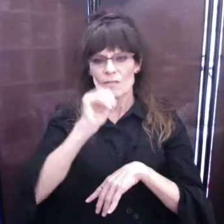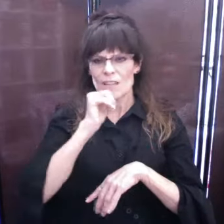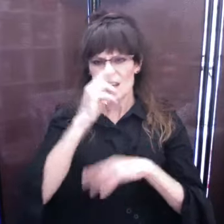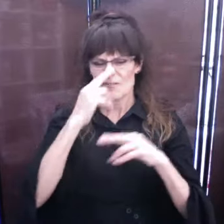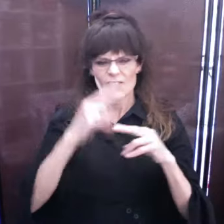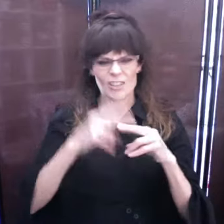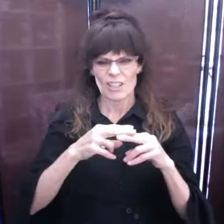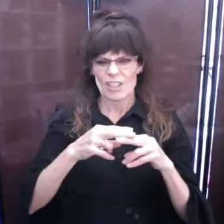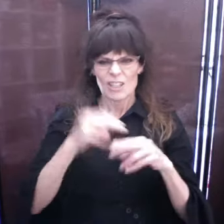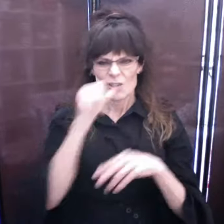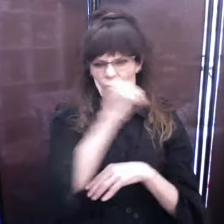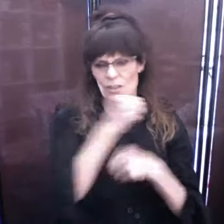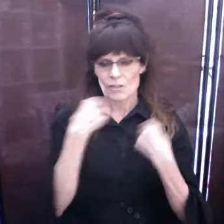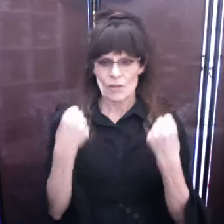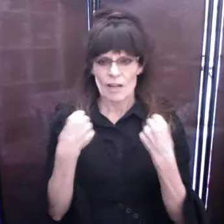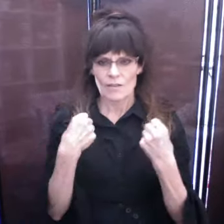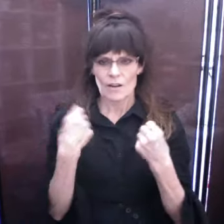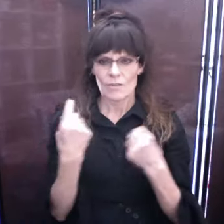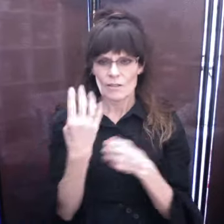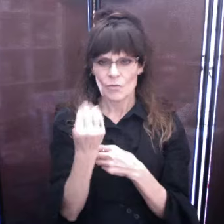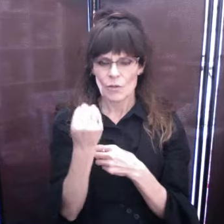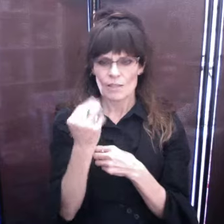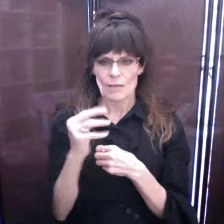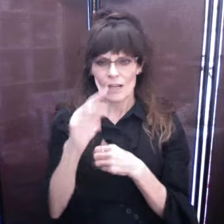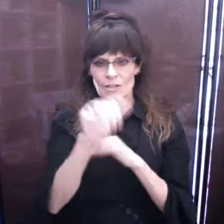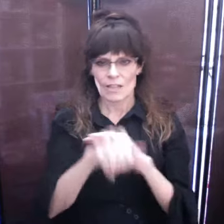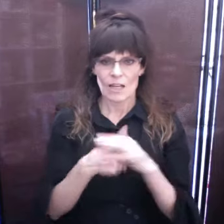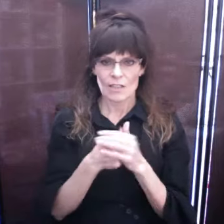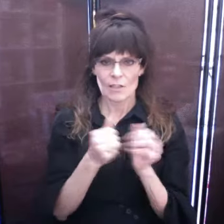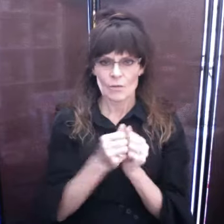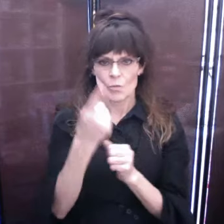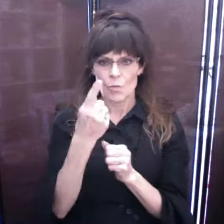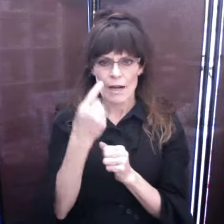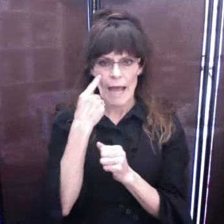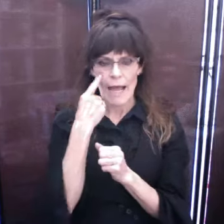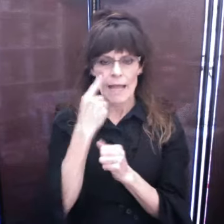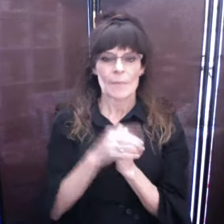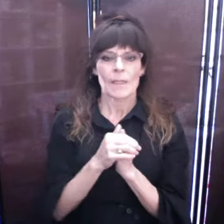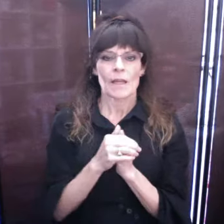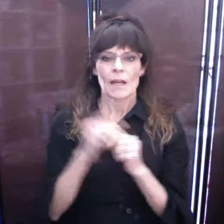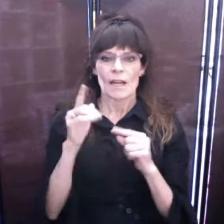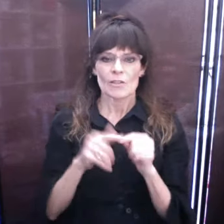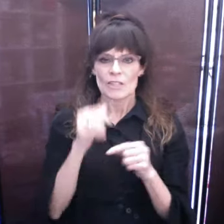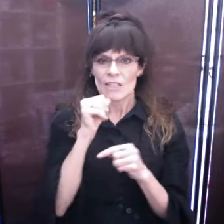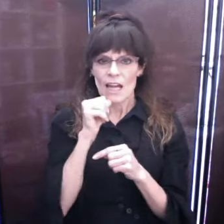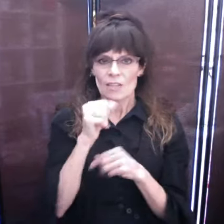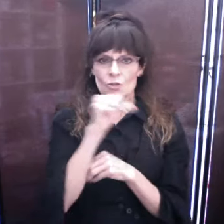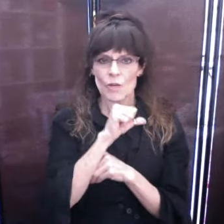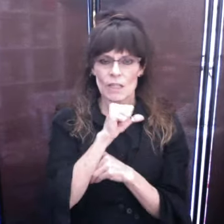I've always drove 14 miles an hour under the speed limit with like one eye closed. And the thing was, I could not drink, right? And so it was